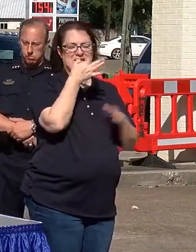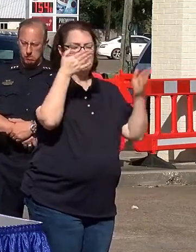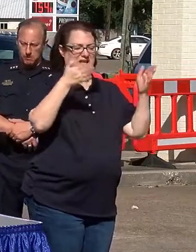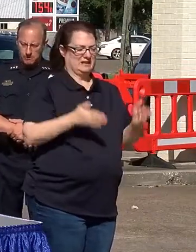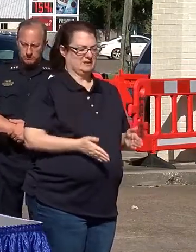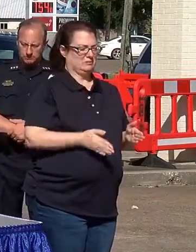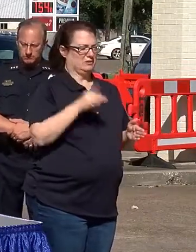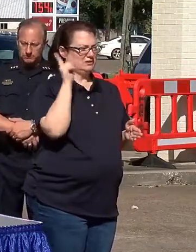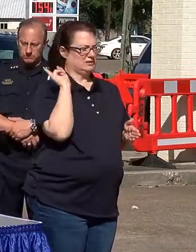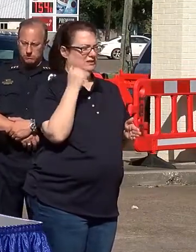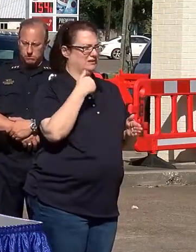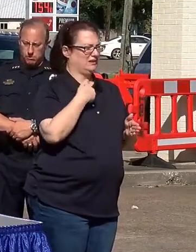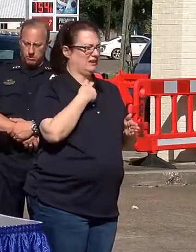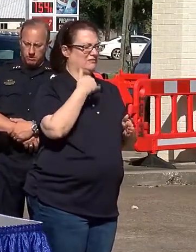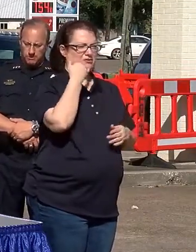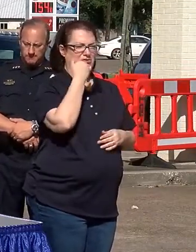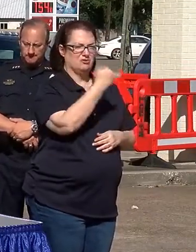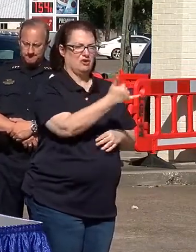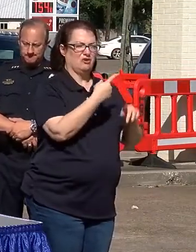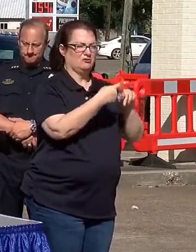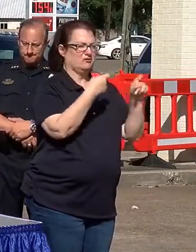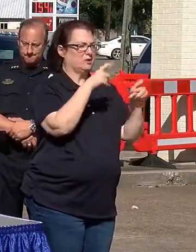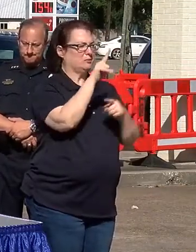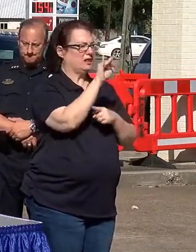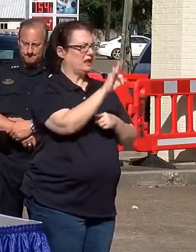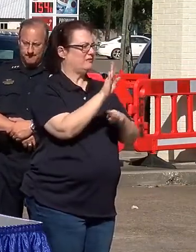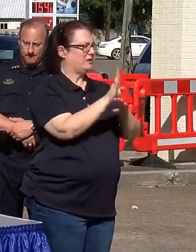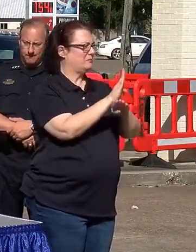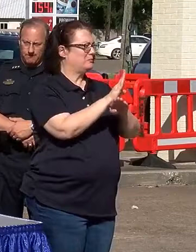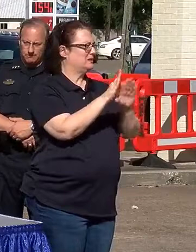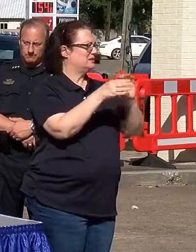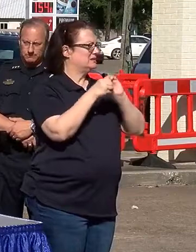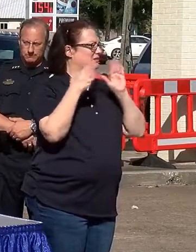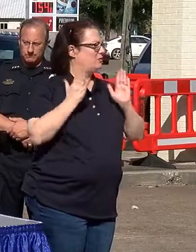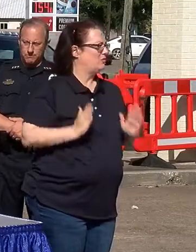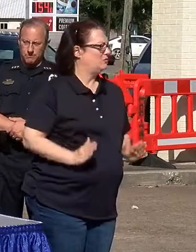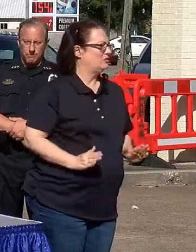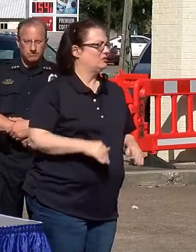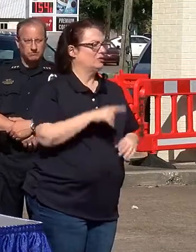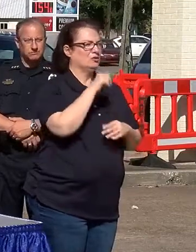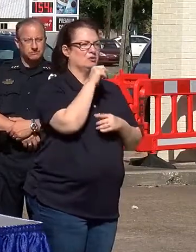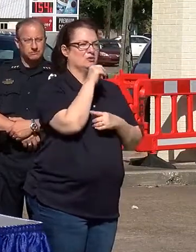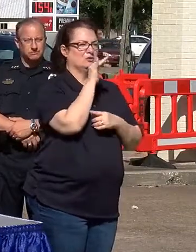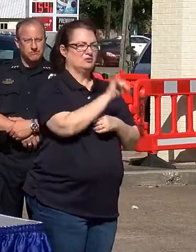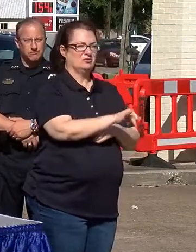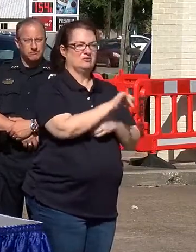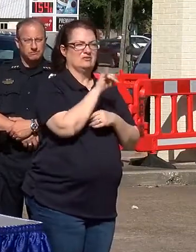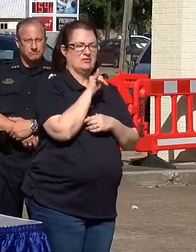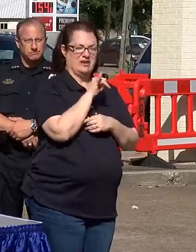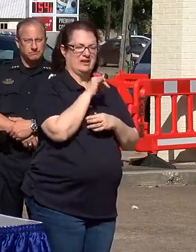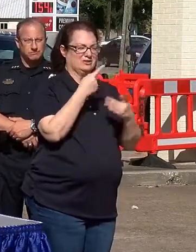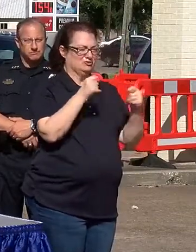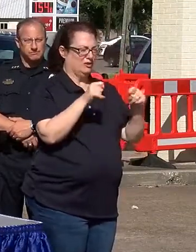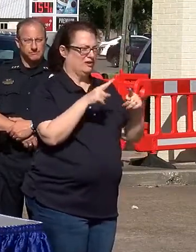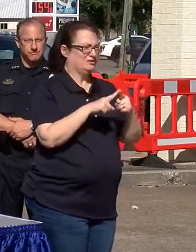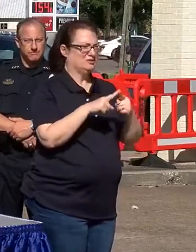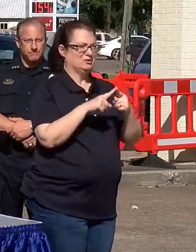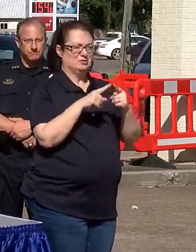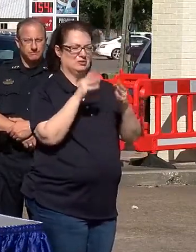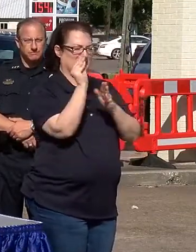local employers and business owners who need help navigating the SBA process. Effective this Monday, LEDA will